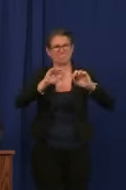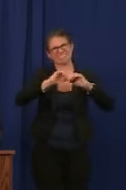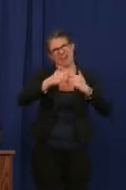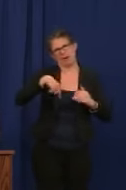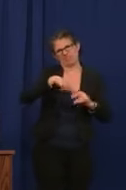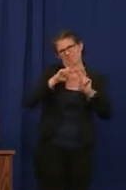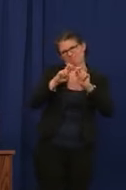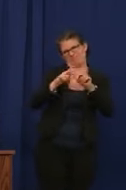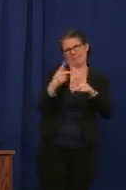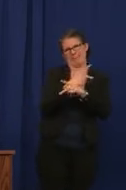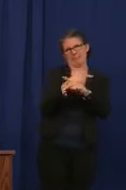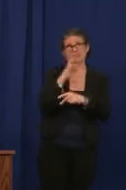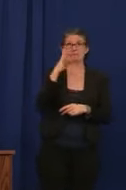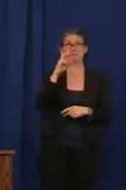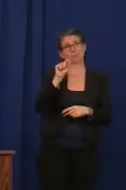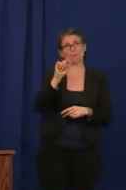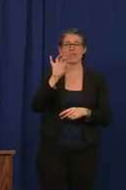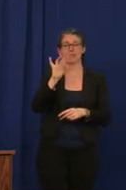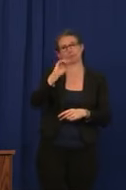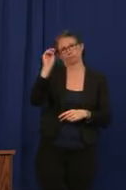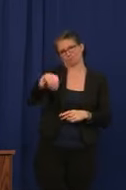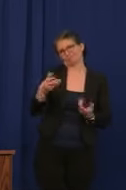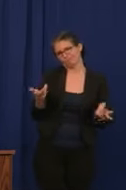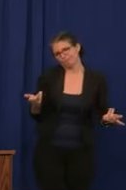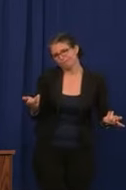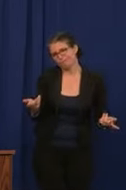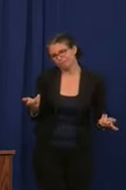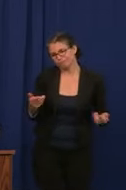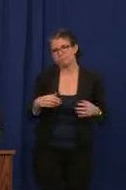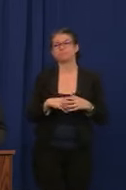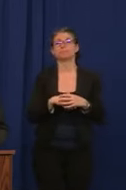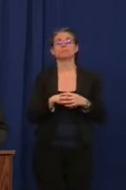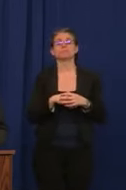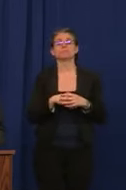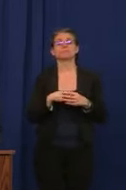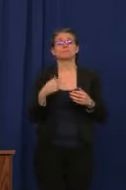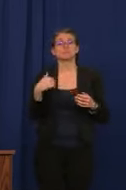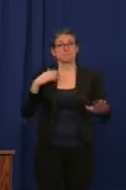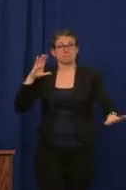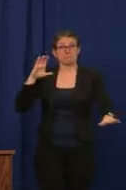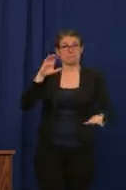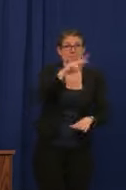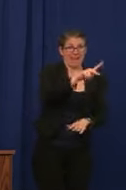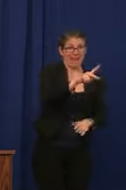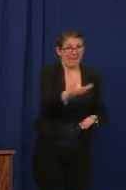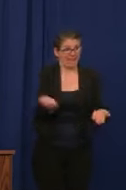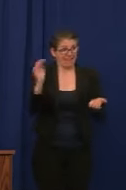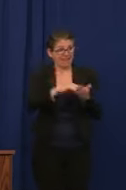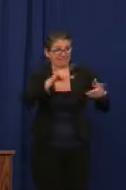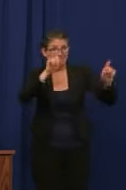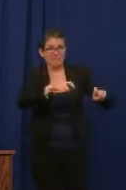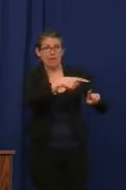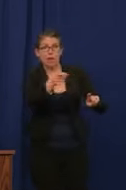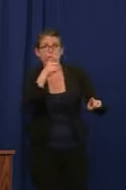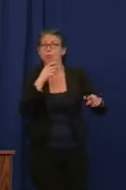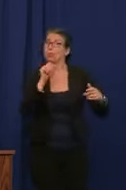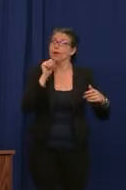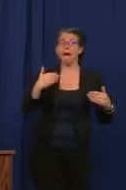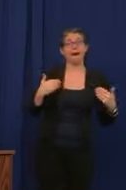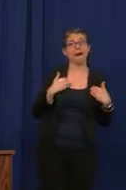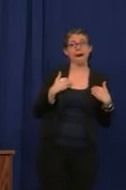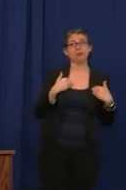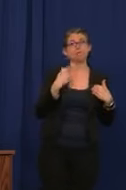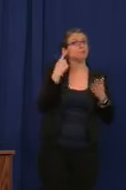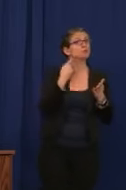to retesting, that's something that's under discussion, something that we've actually been talking with the US CDC about,